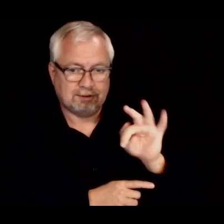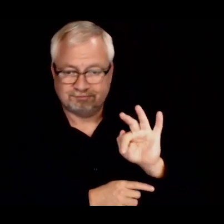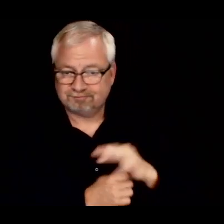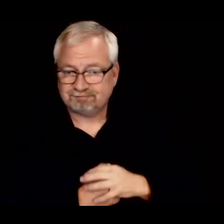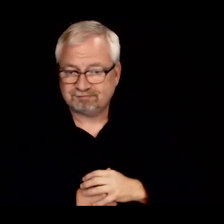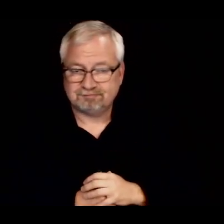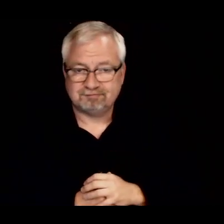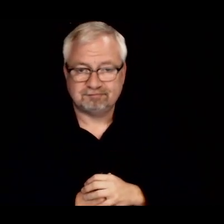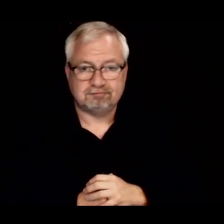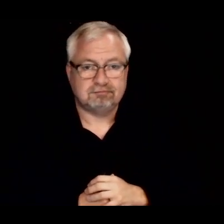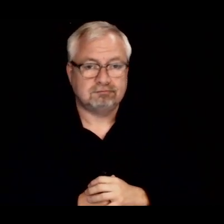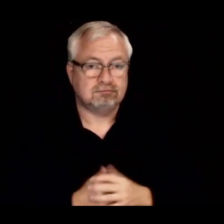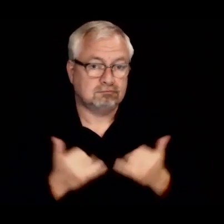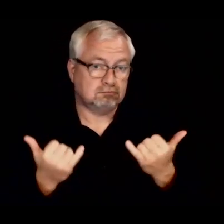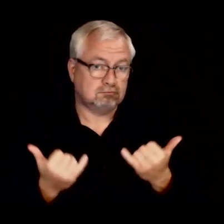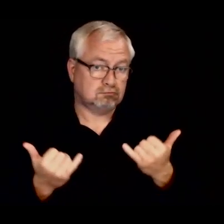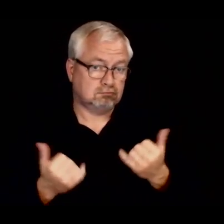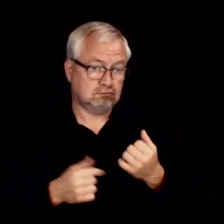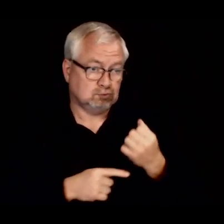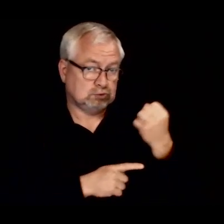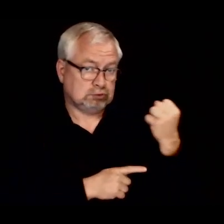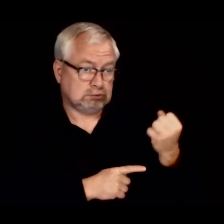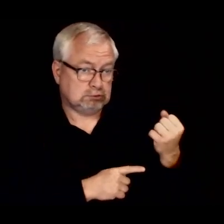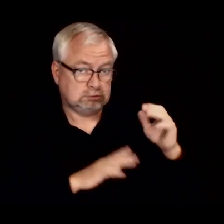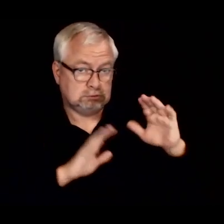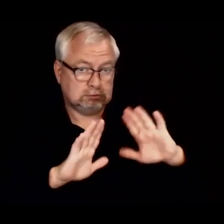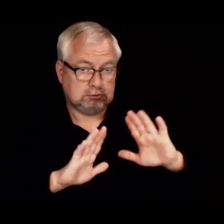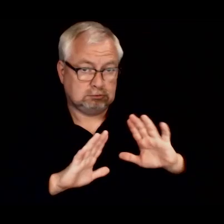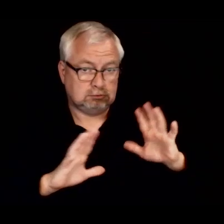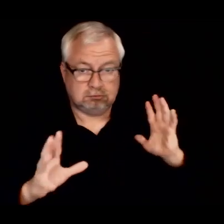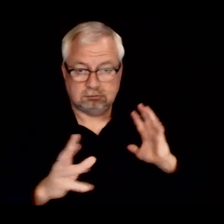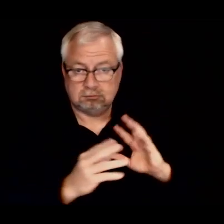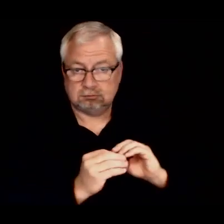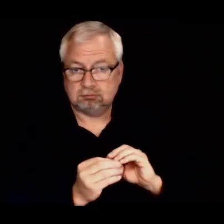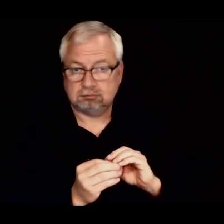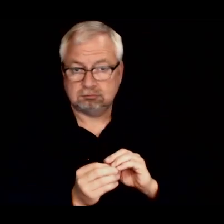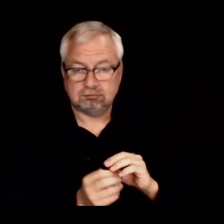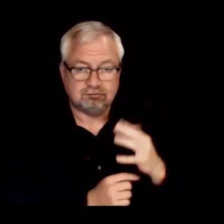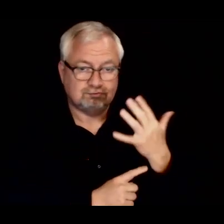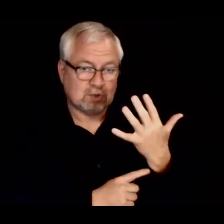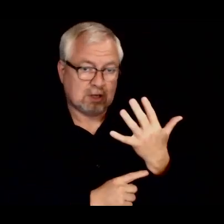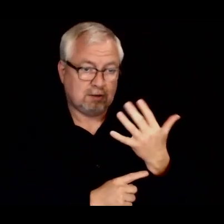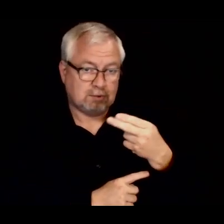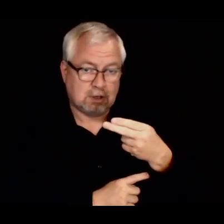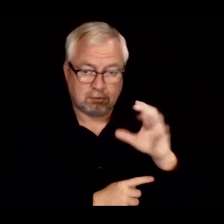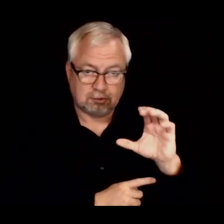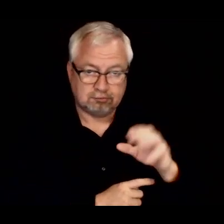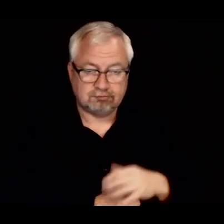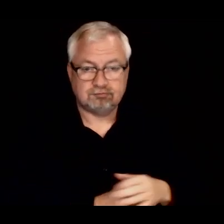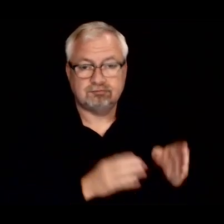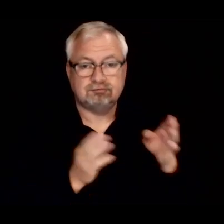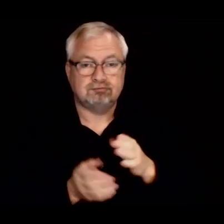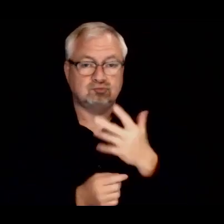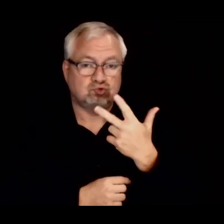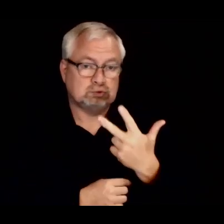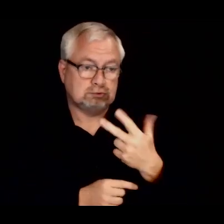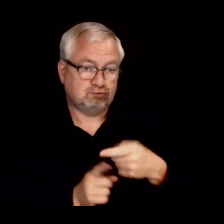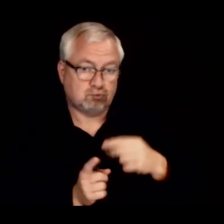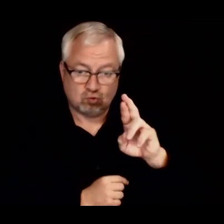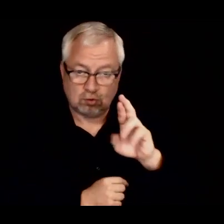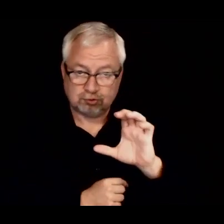Sunday's 11 additional deaths, 5 of those were from Hennepin County, 3 in Ramsey, 2 in Anoka, and 1 in Crow